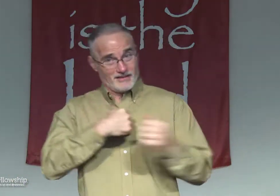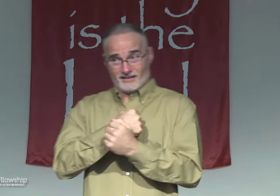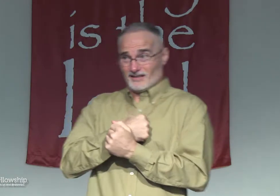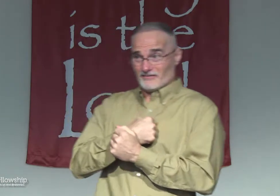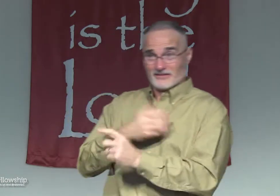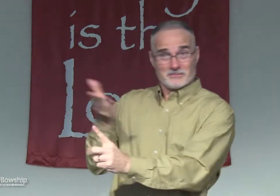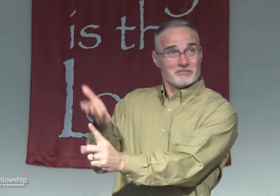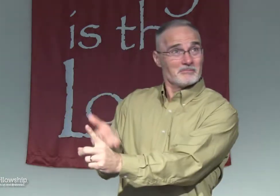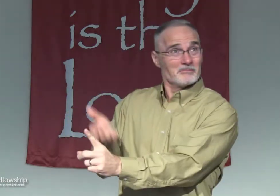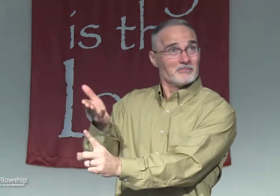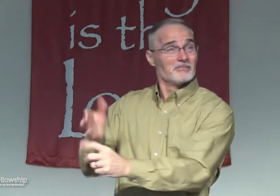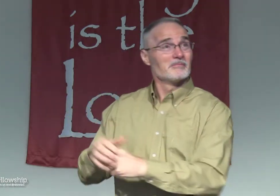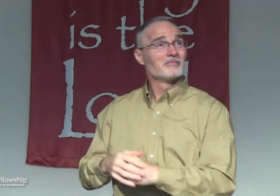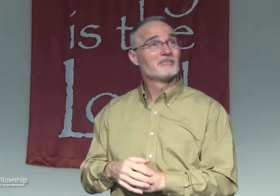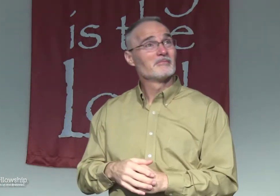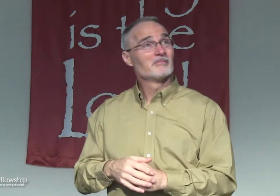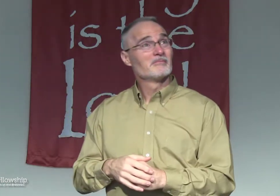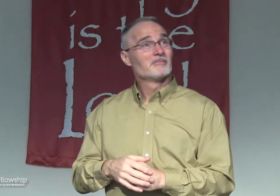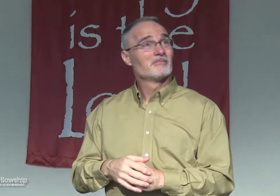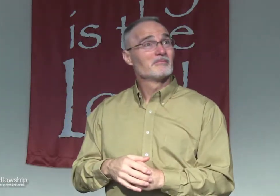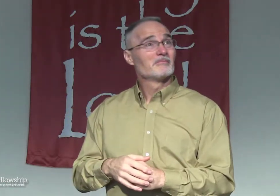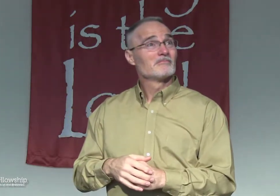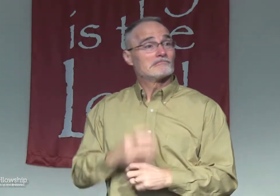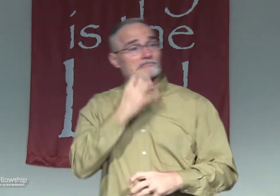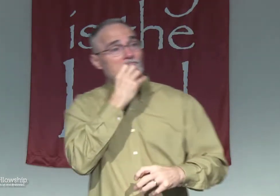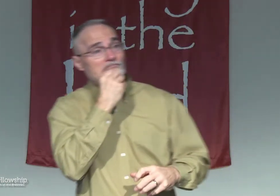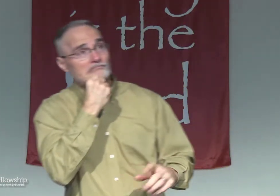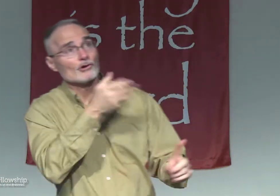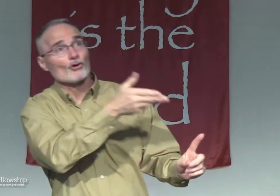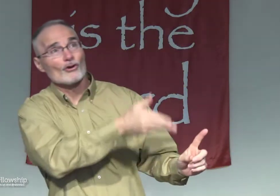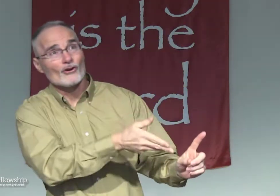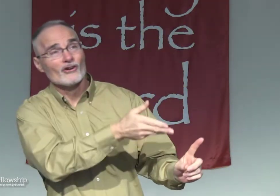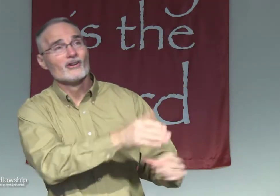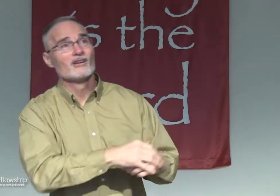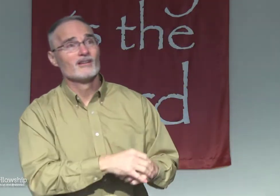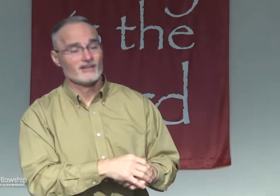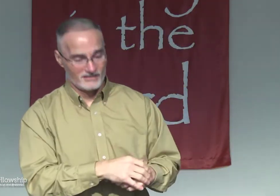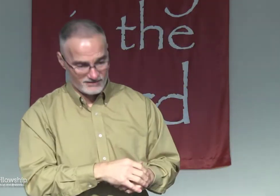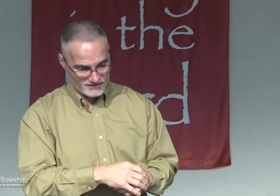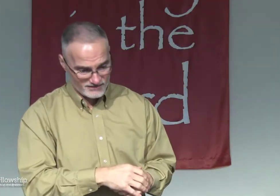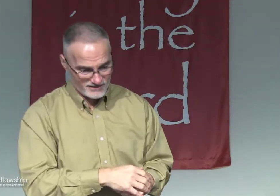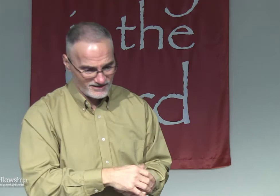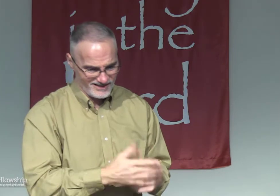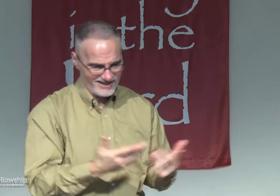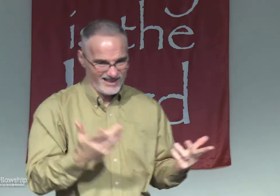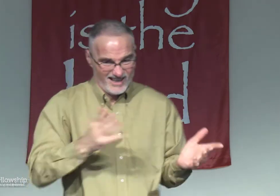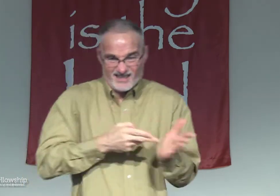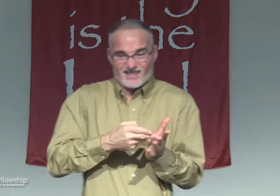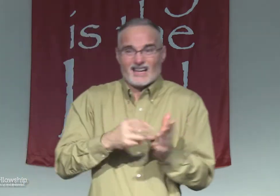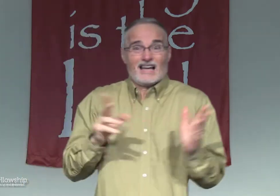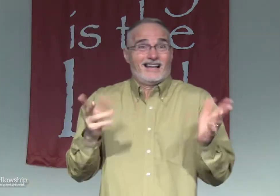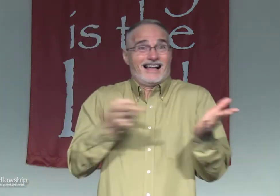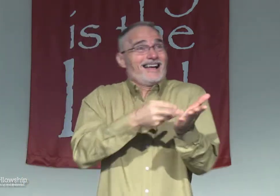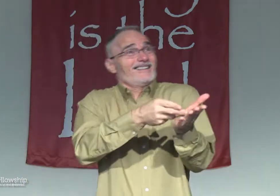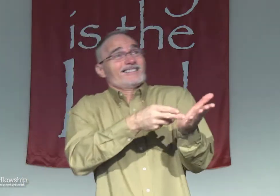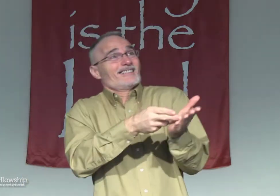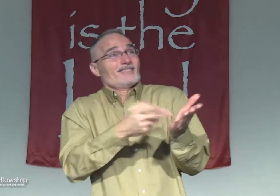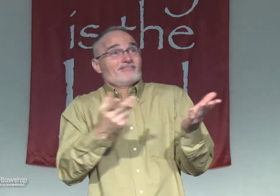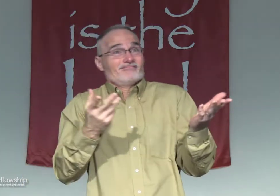work. And then you have to worry about loving this other person too? Caring about another person? I